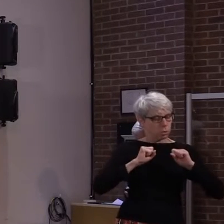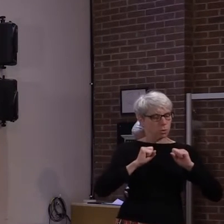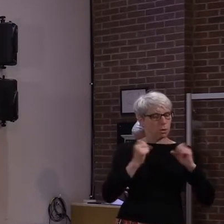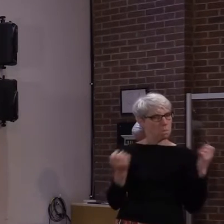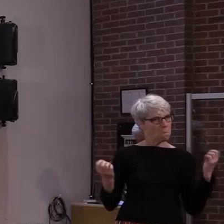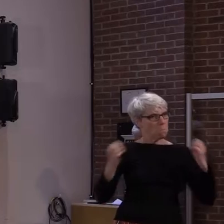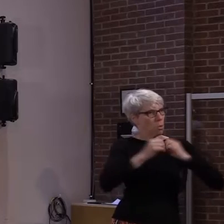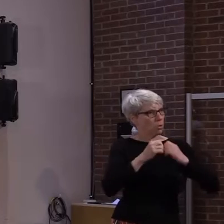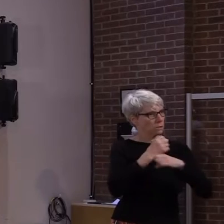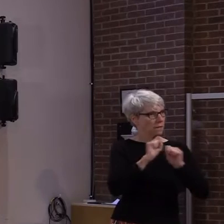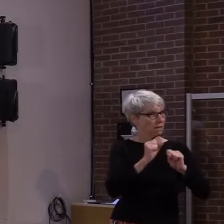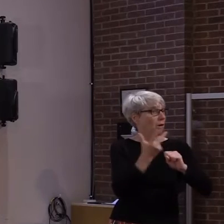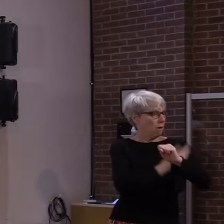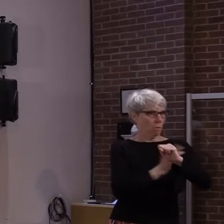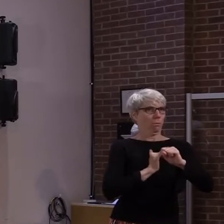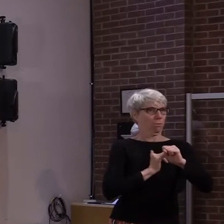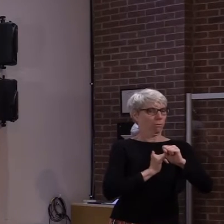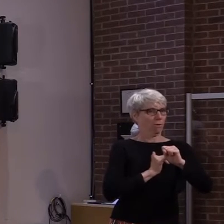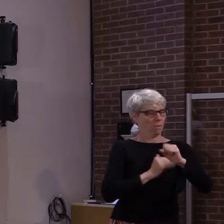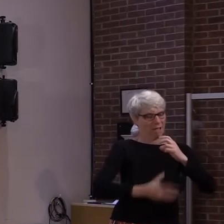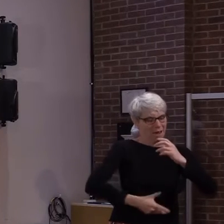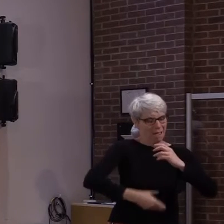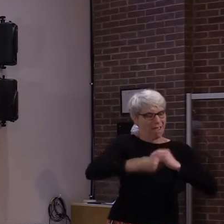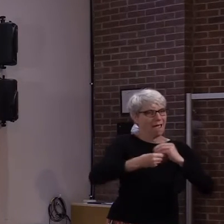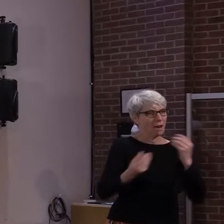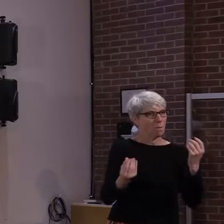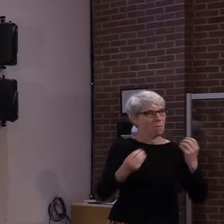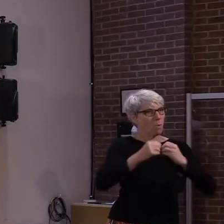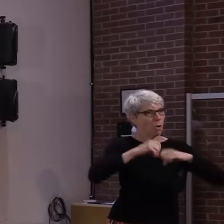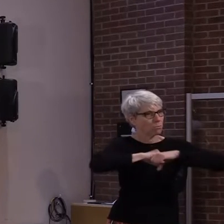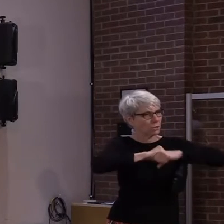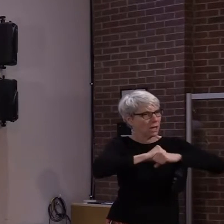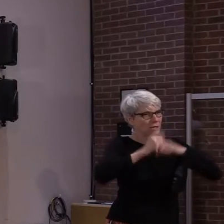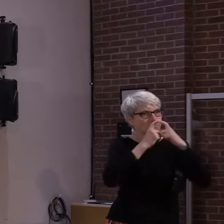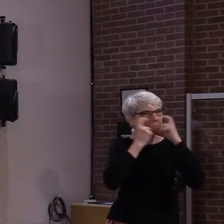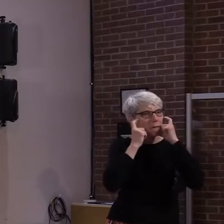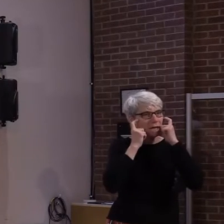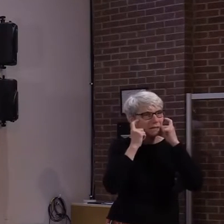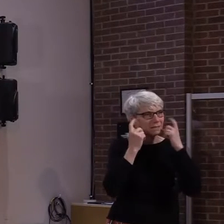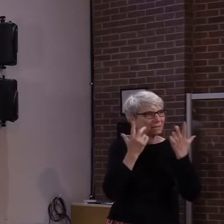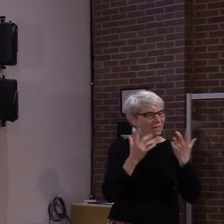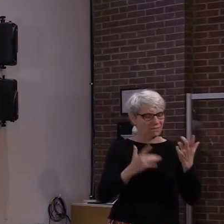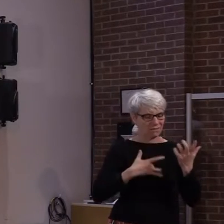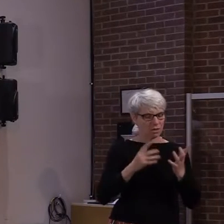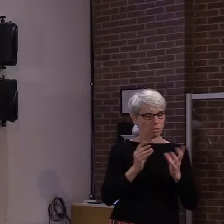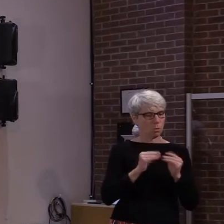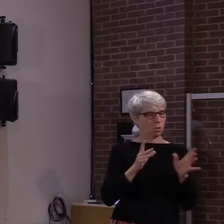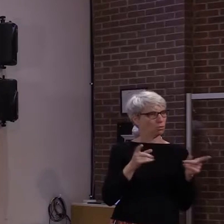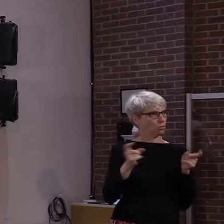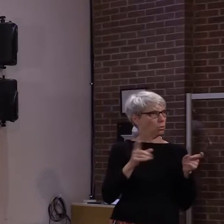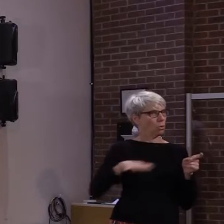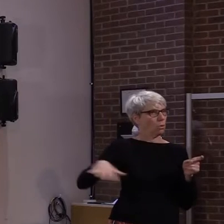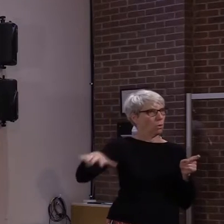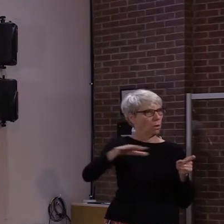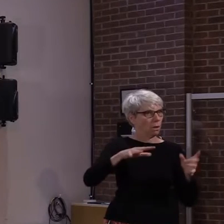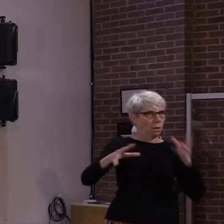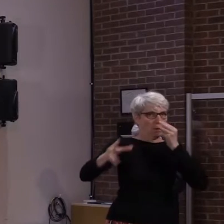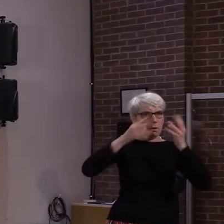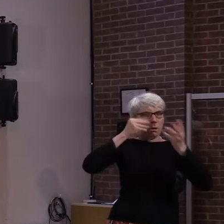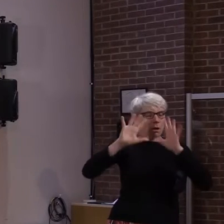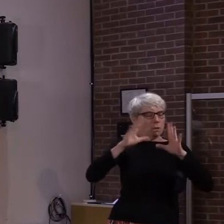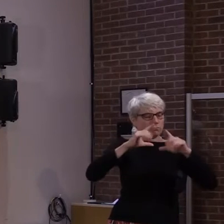maximizes safety and allows some personal control over your own situation. For those who have not chosen to do